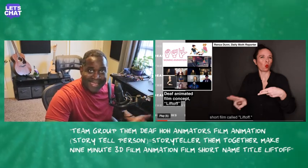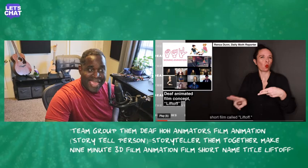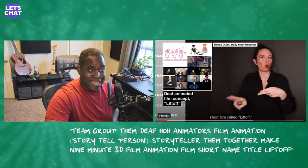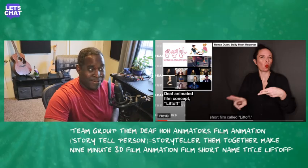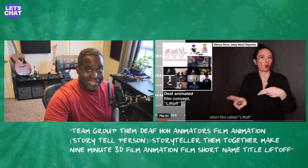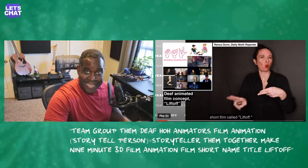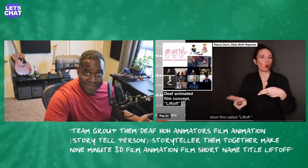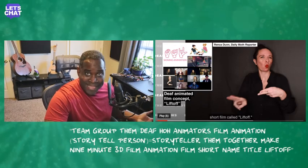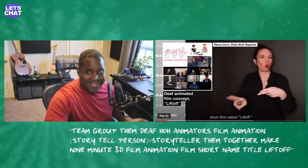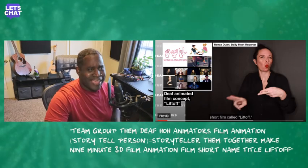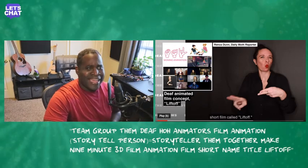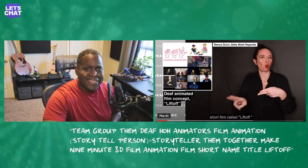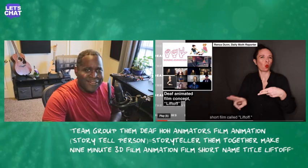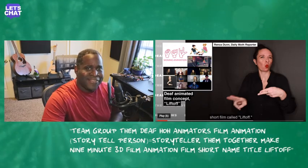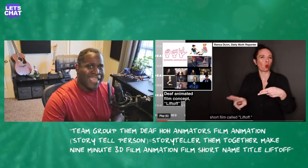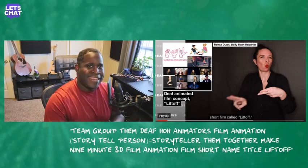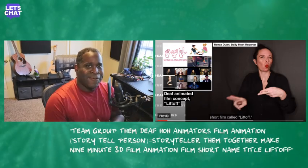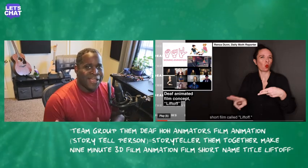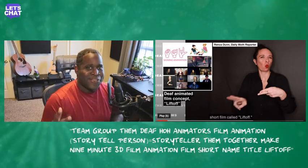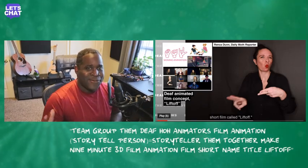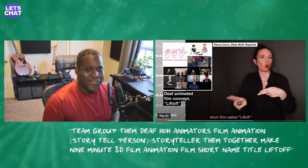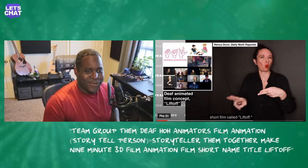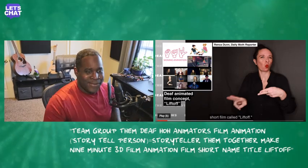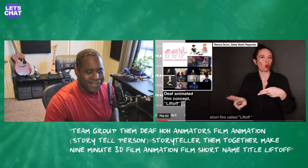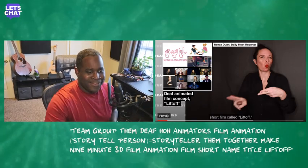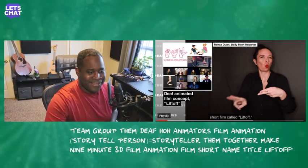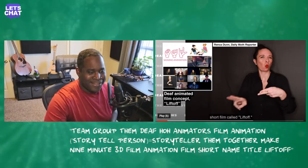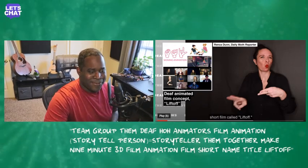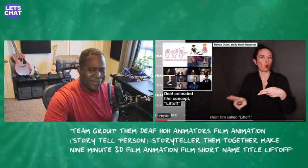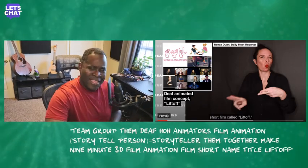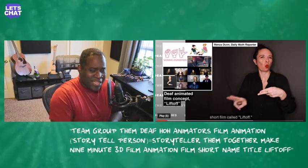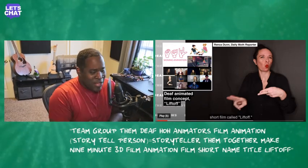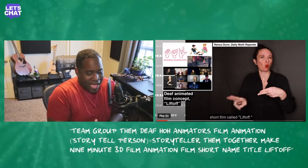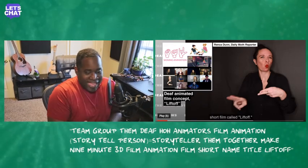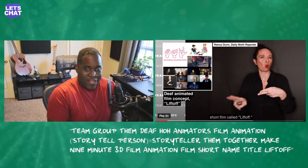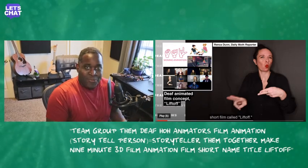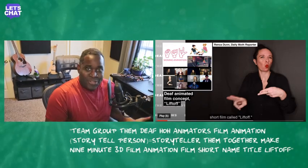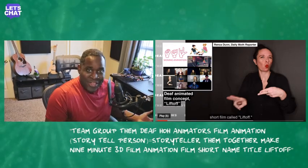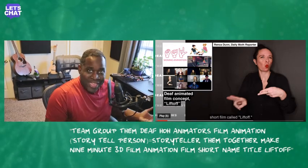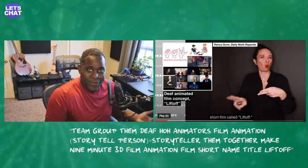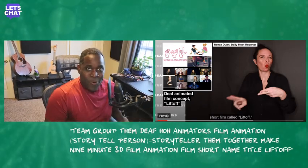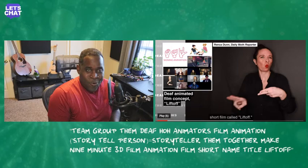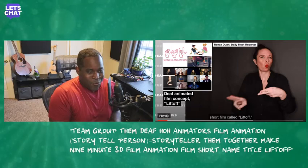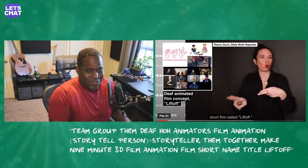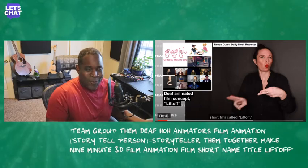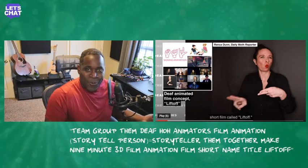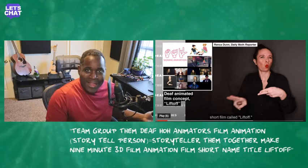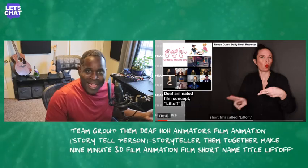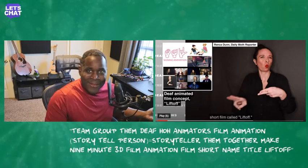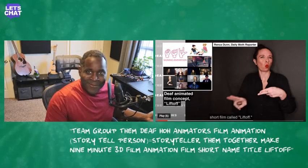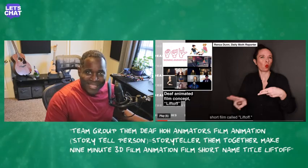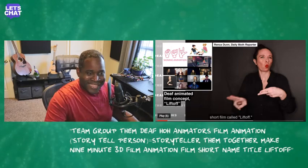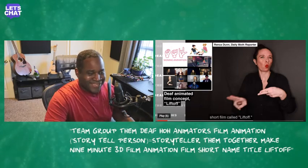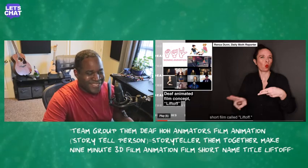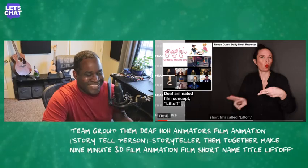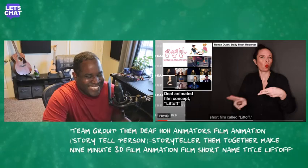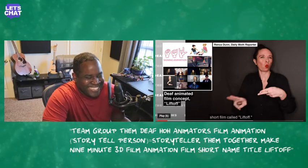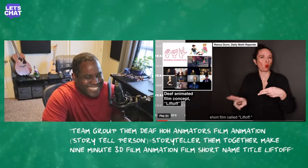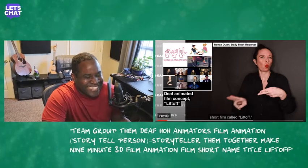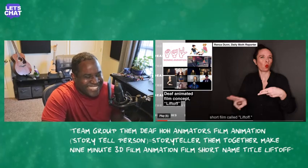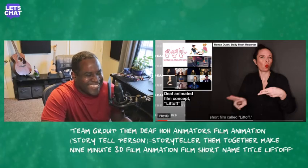nights. Can you believe it? It's like, I can understand you. Why are you stressing your vowels like that so much? It's like, I can't believe it. Oh, what's going on over